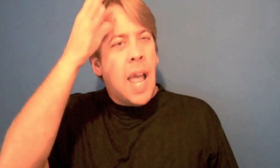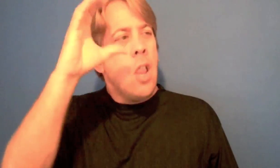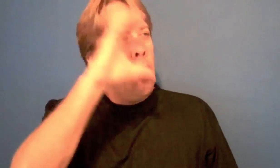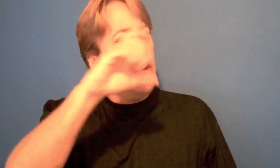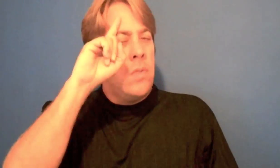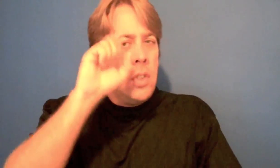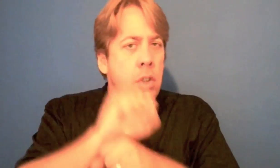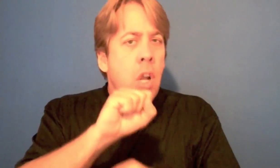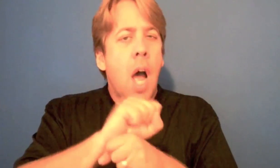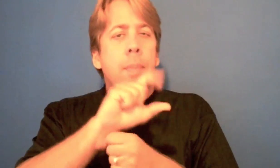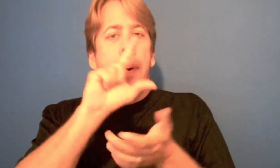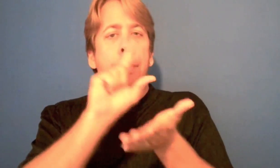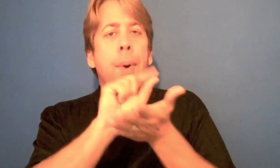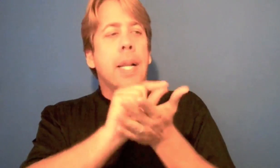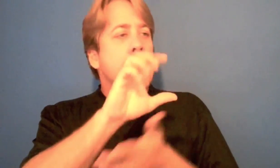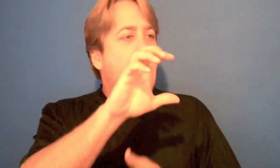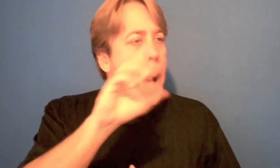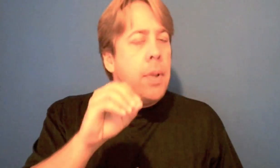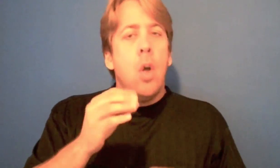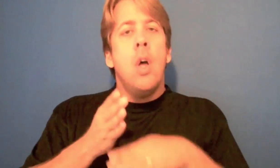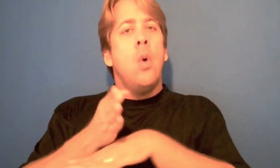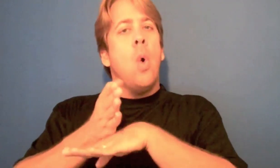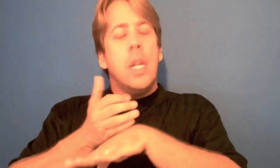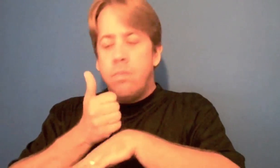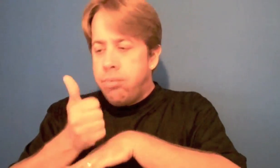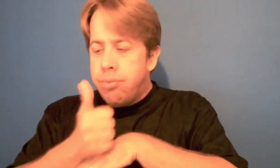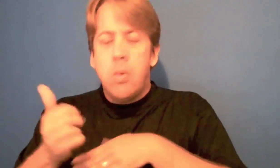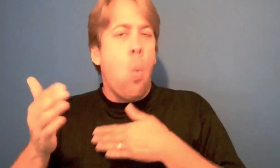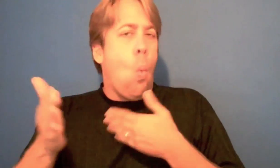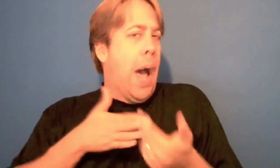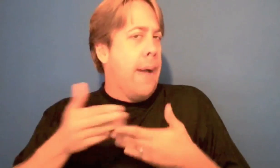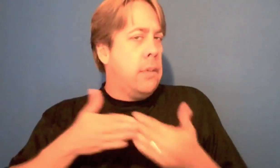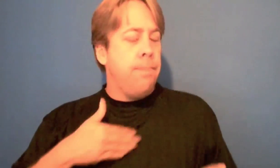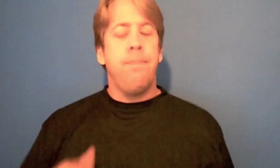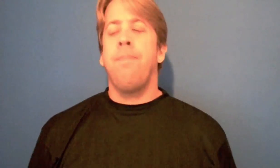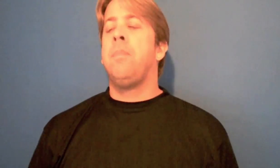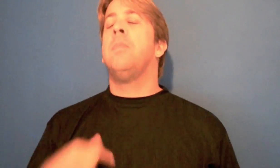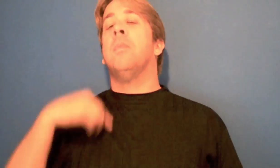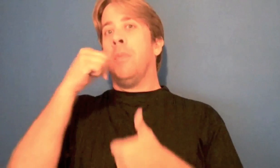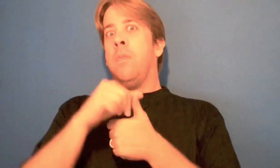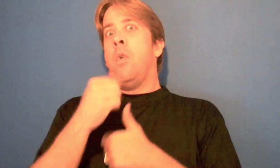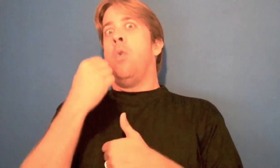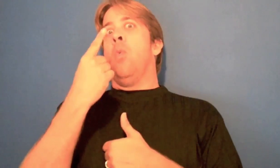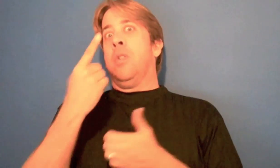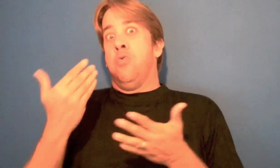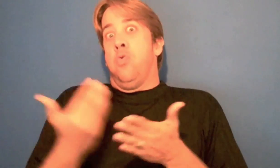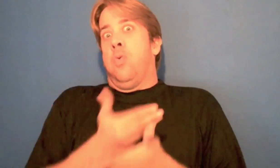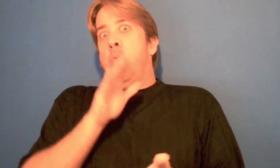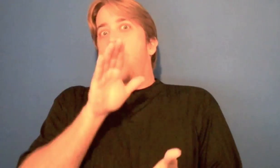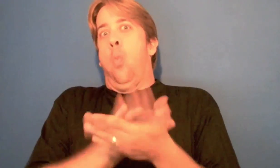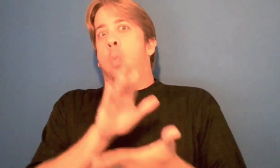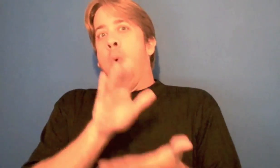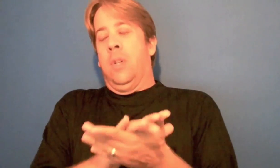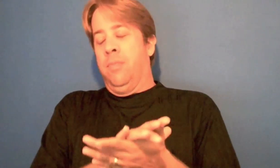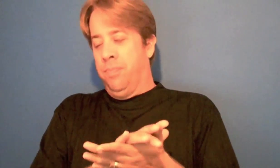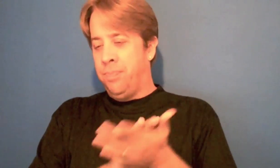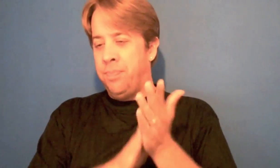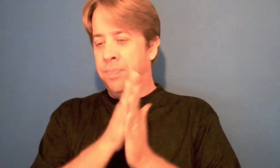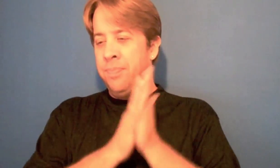because my father was always looking for work. He was a part-time printer and a part-time carpenter. I remember this one city.